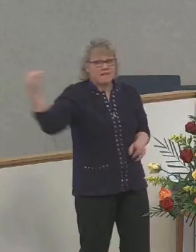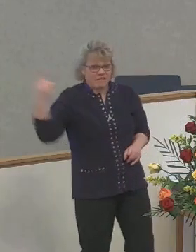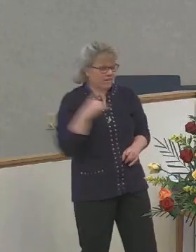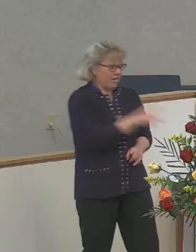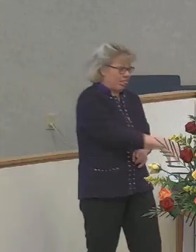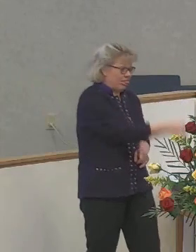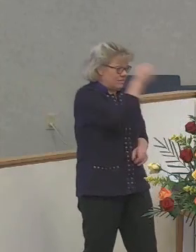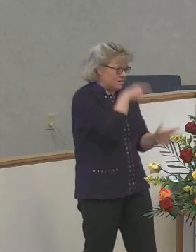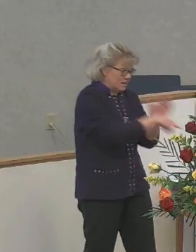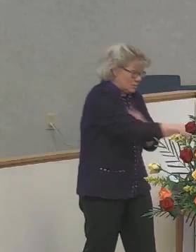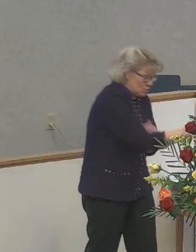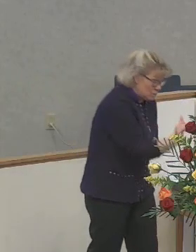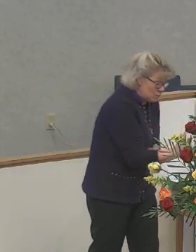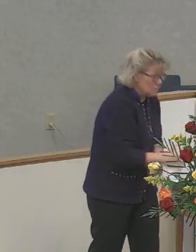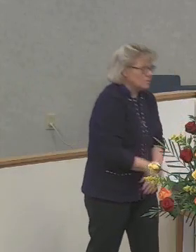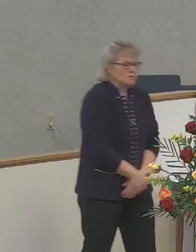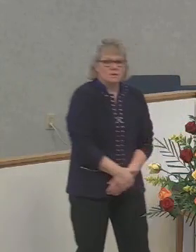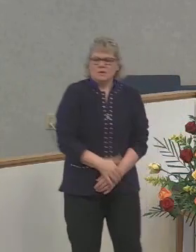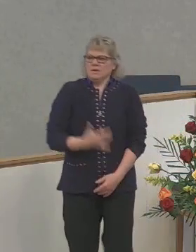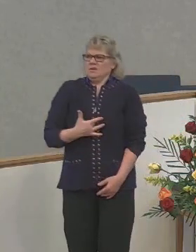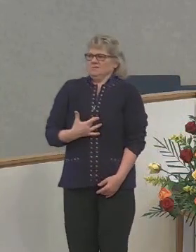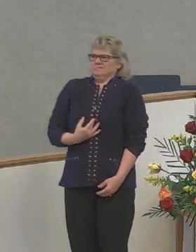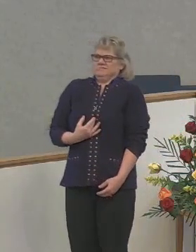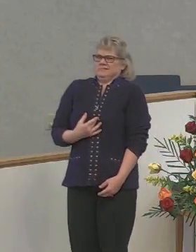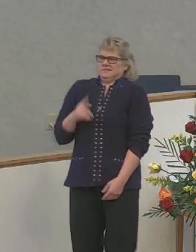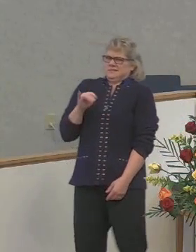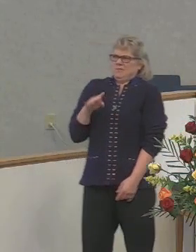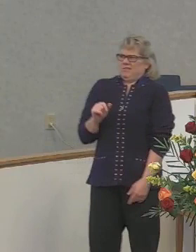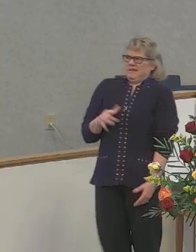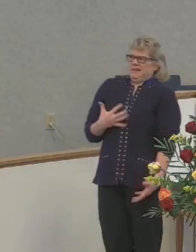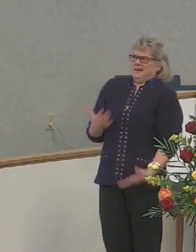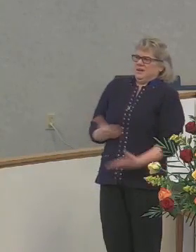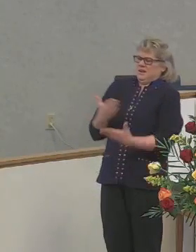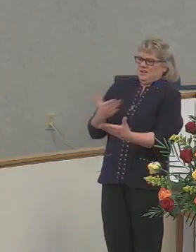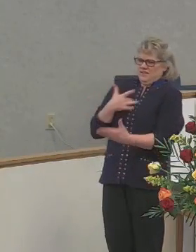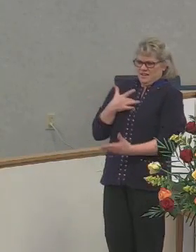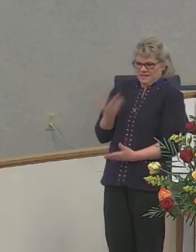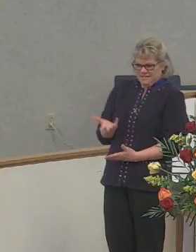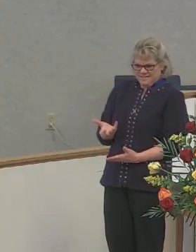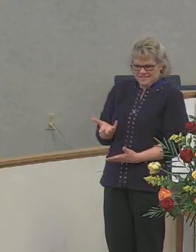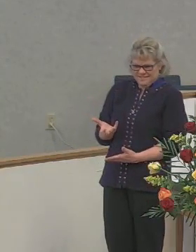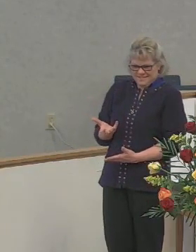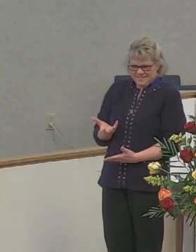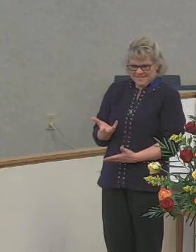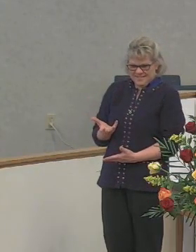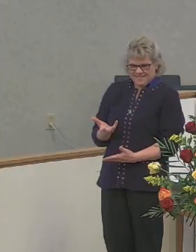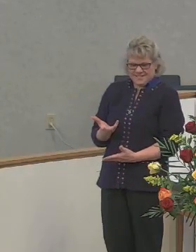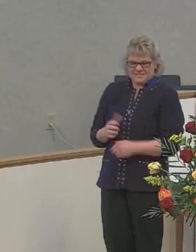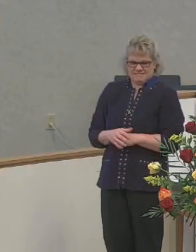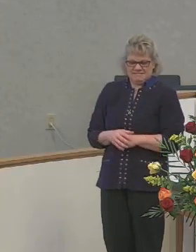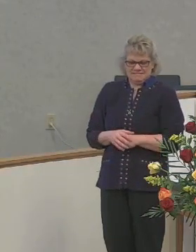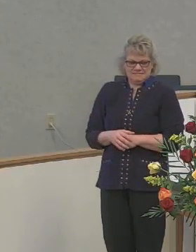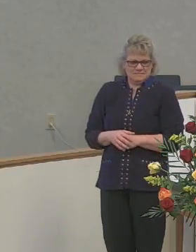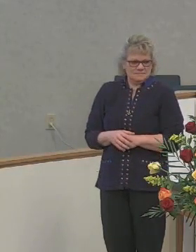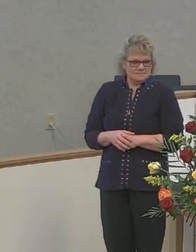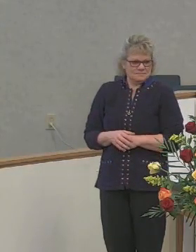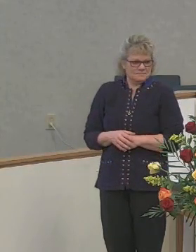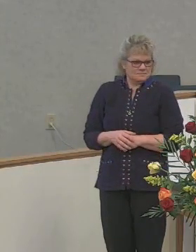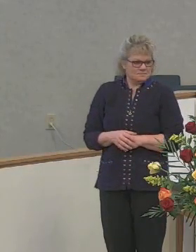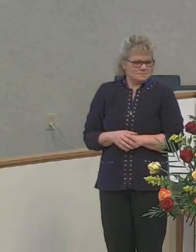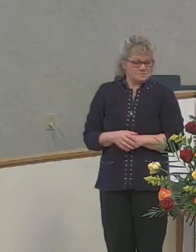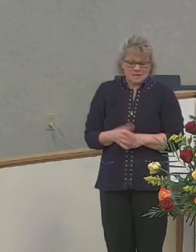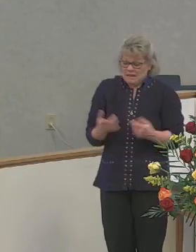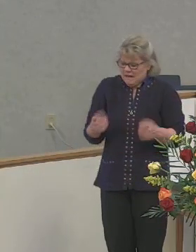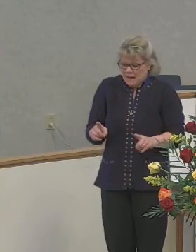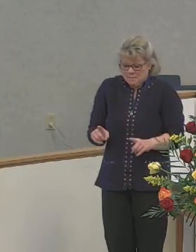you." Now that's encouraging, isn't it? How would you like to have that kind of a transition? Right? But